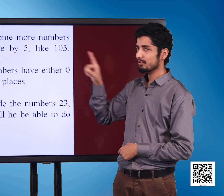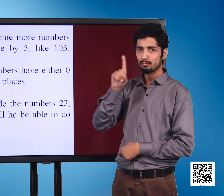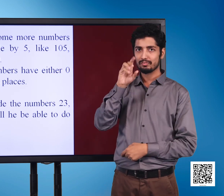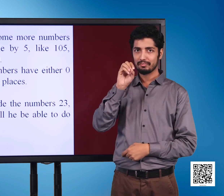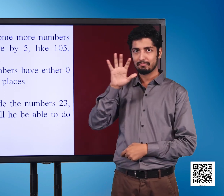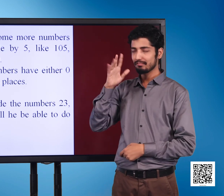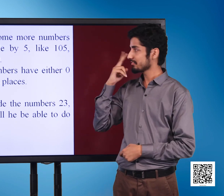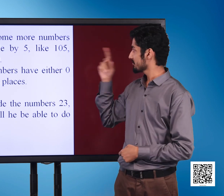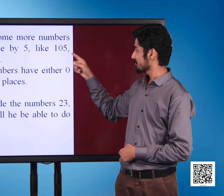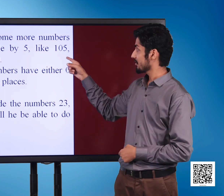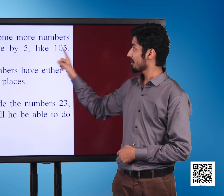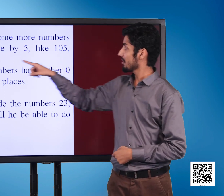105, 215,